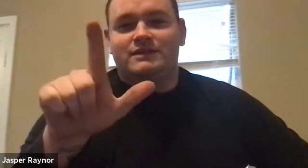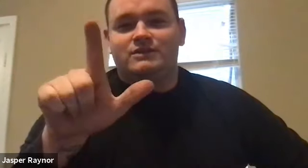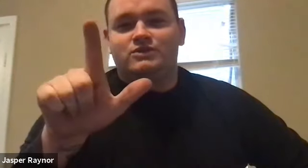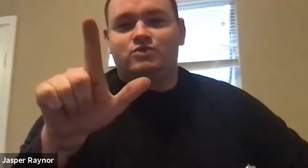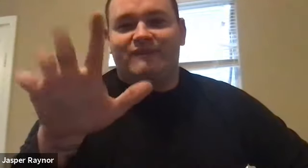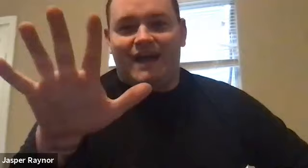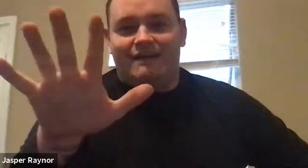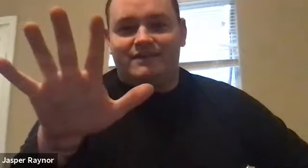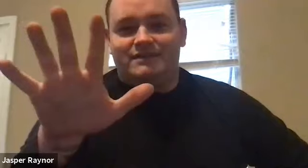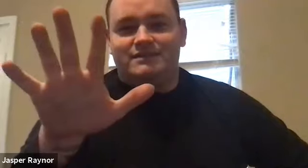25,